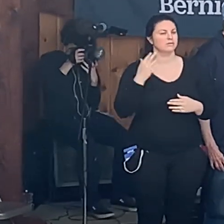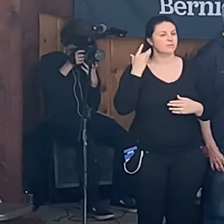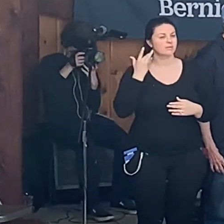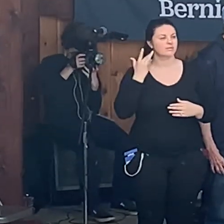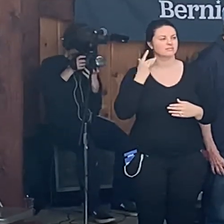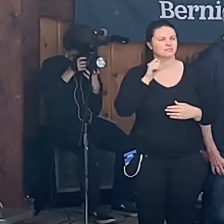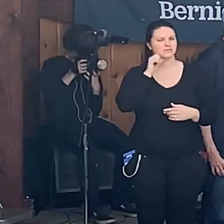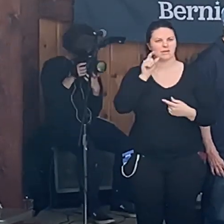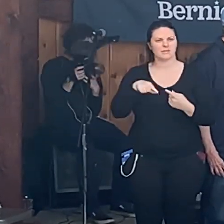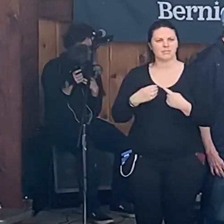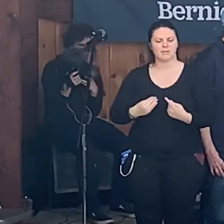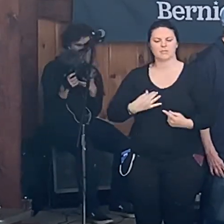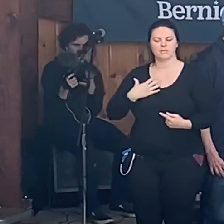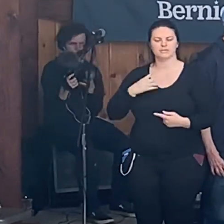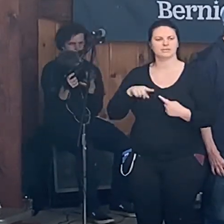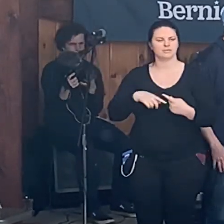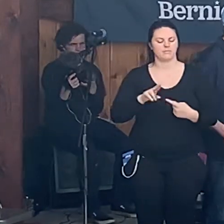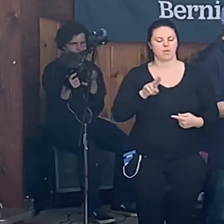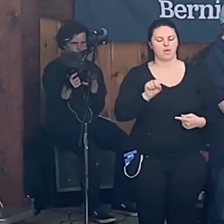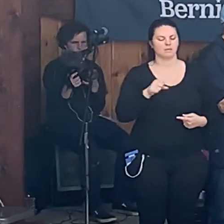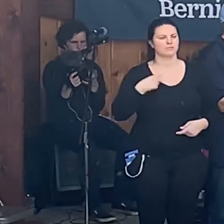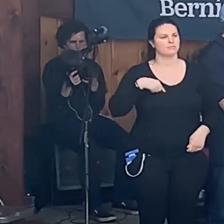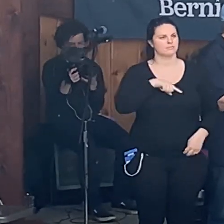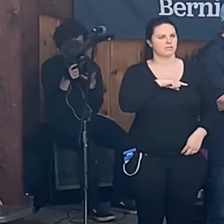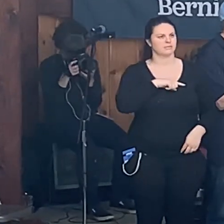him, it's about us.